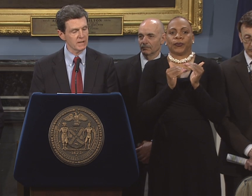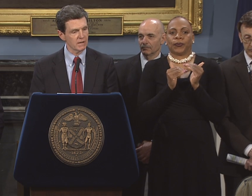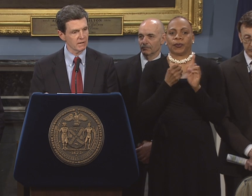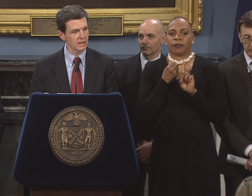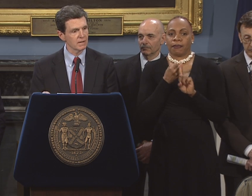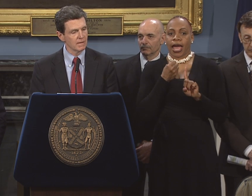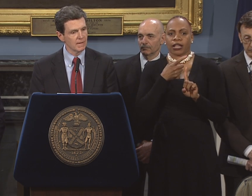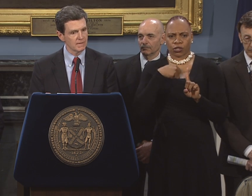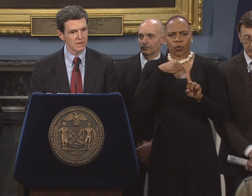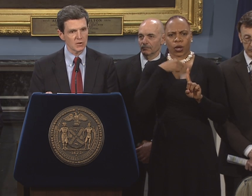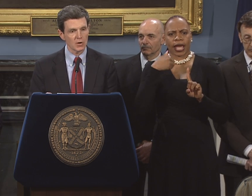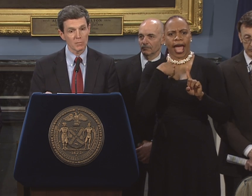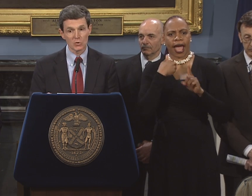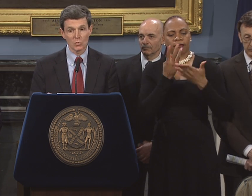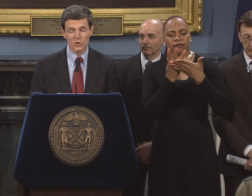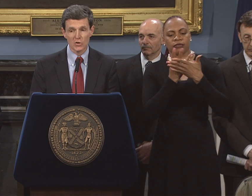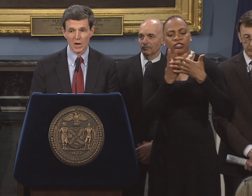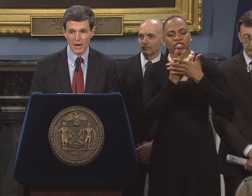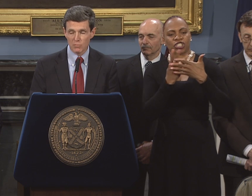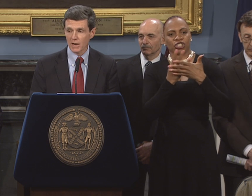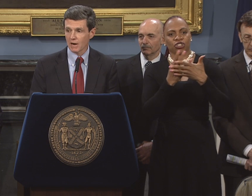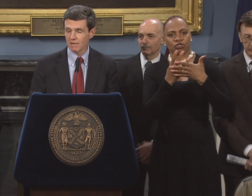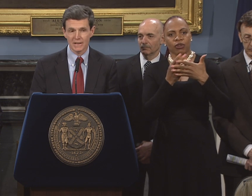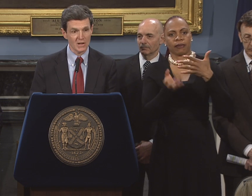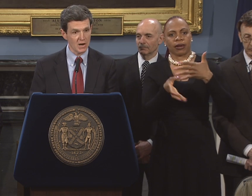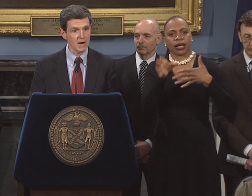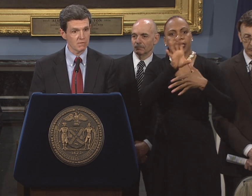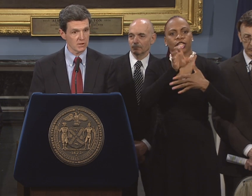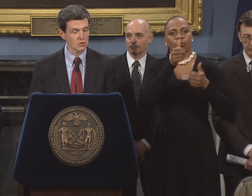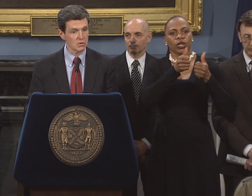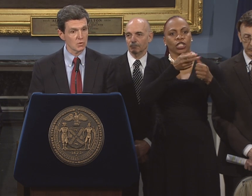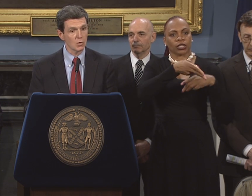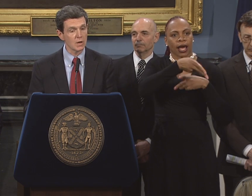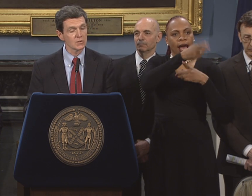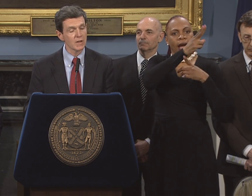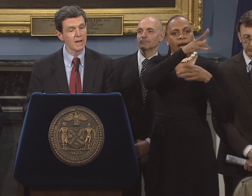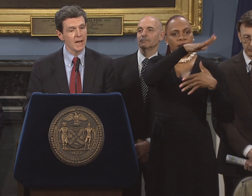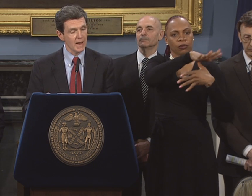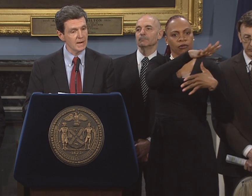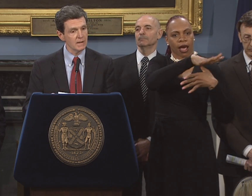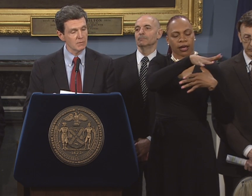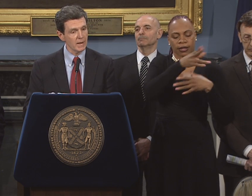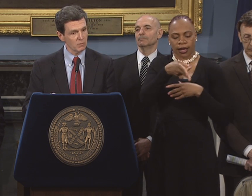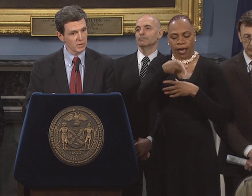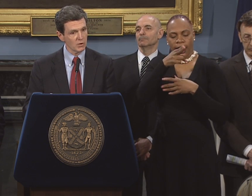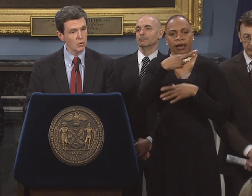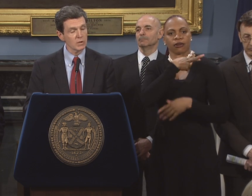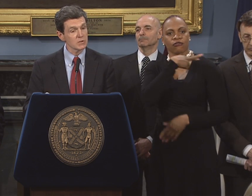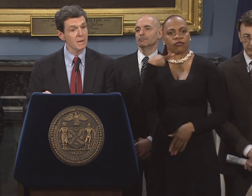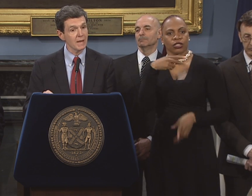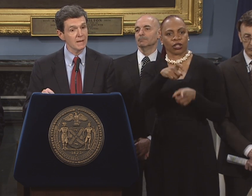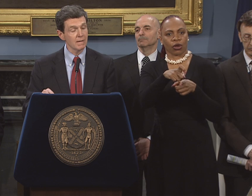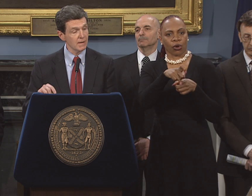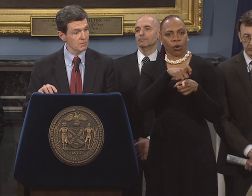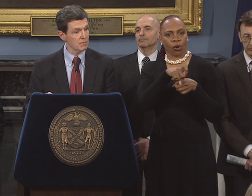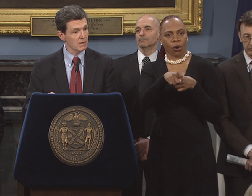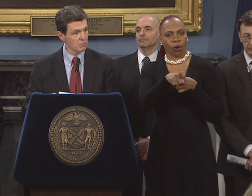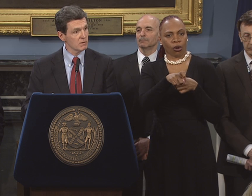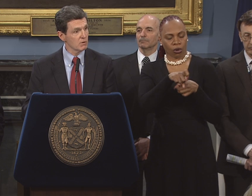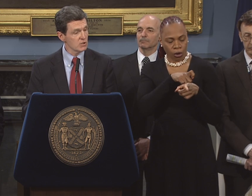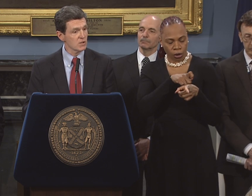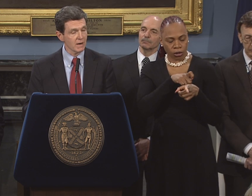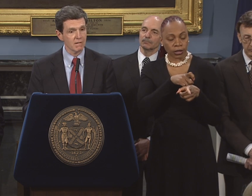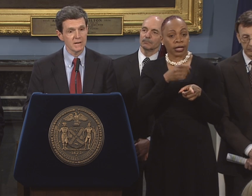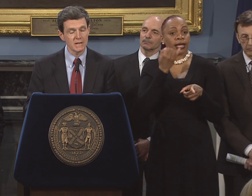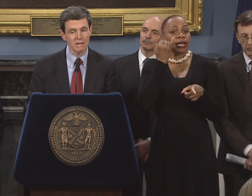screening criteria that determines which are the high priority, the high risk calls. And when the call is made, if